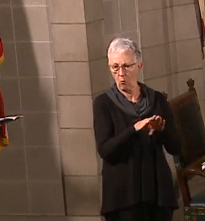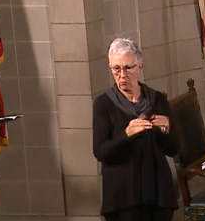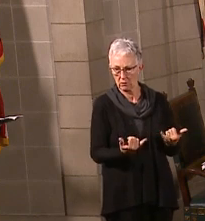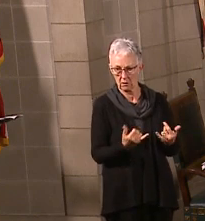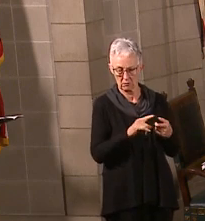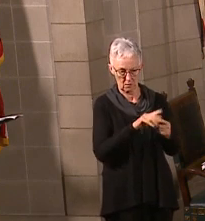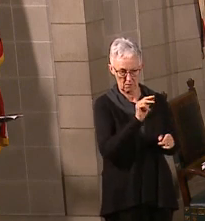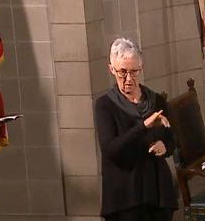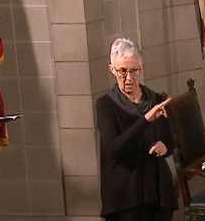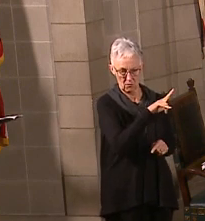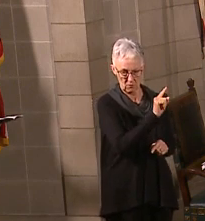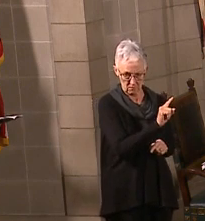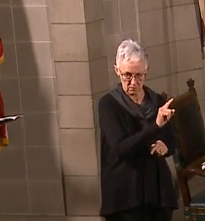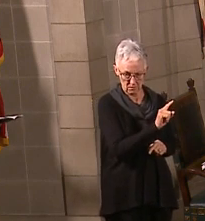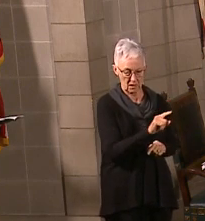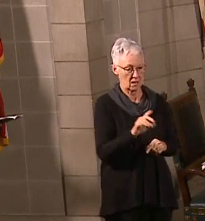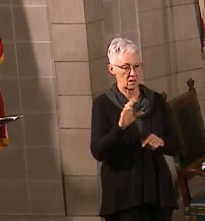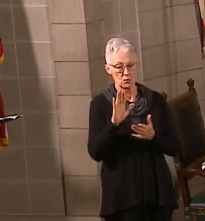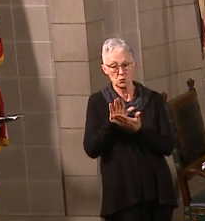have been canceled until May 31st.